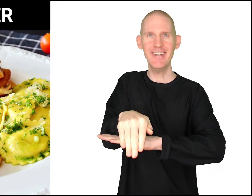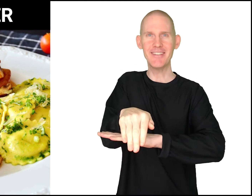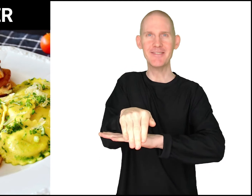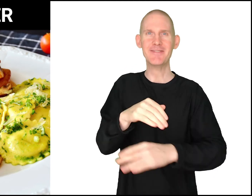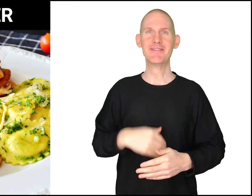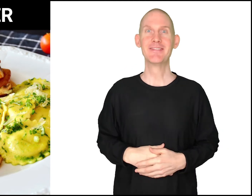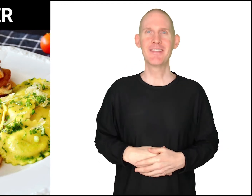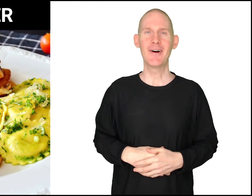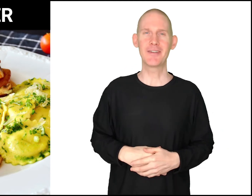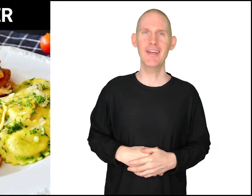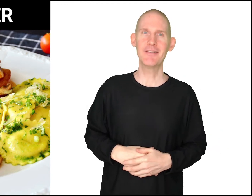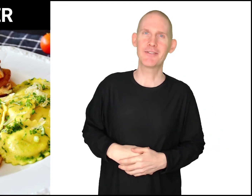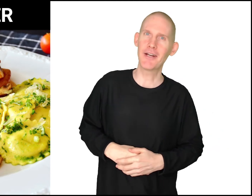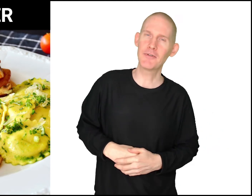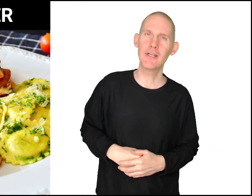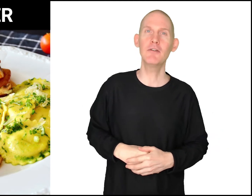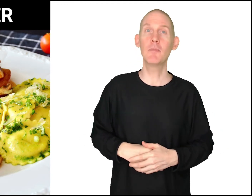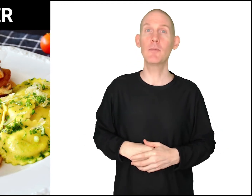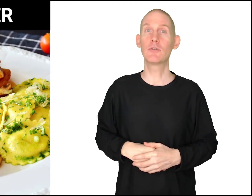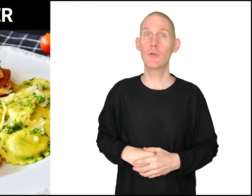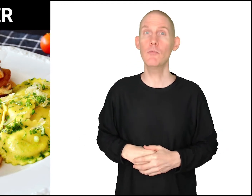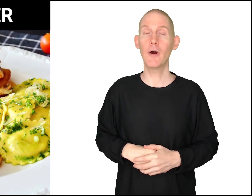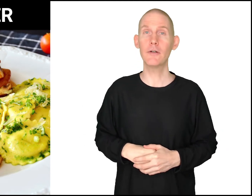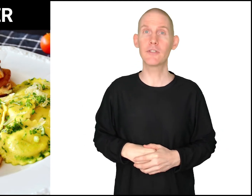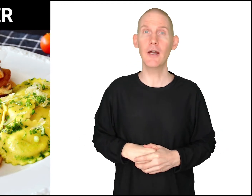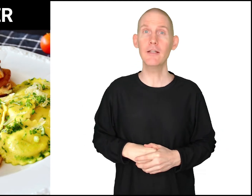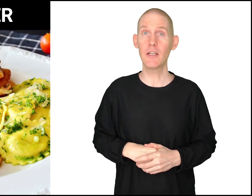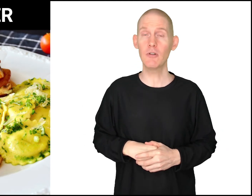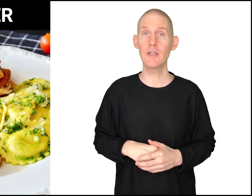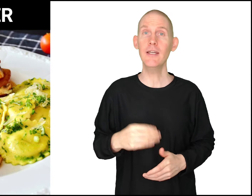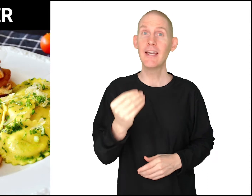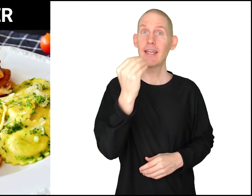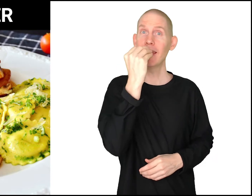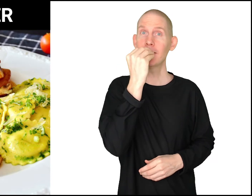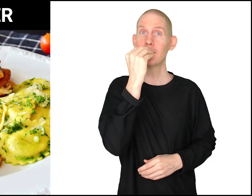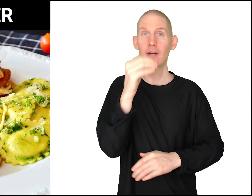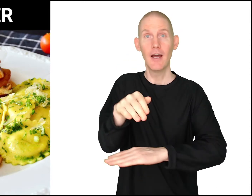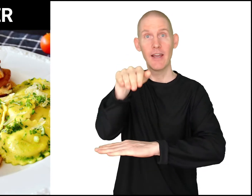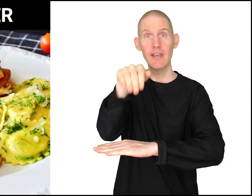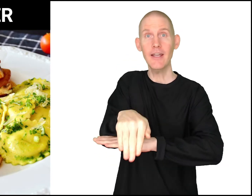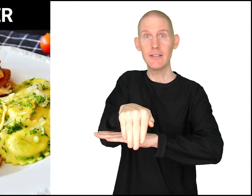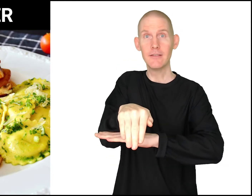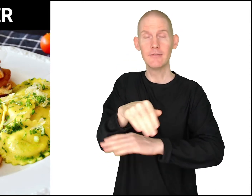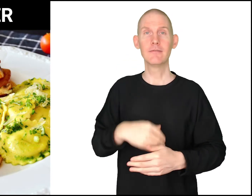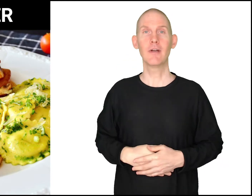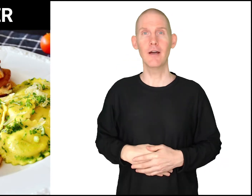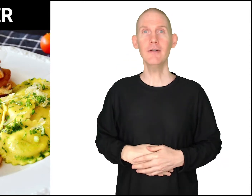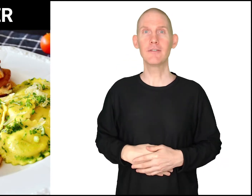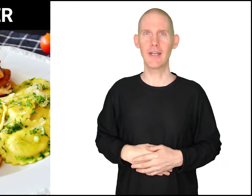Dinner. Okay, sign for dinner. Remember, two-part sign, literally eat, night. Together